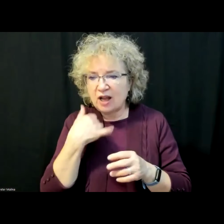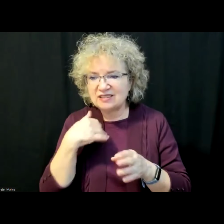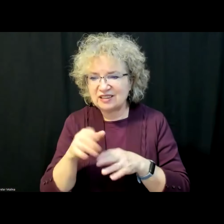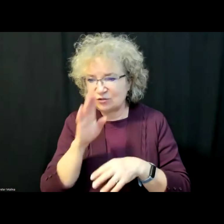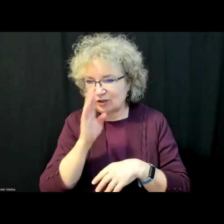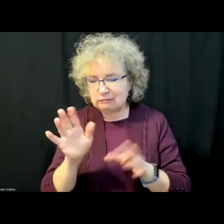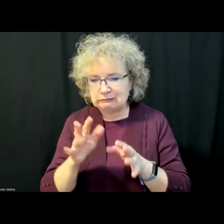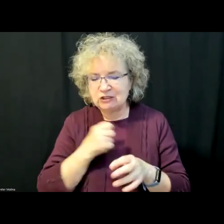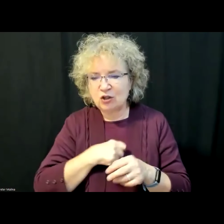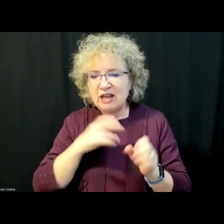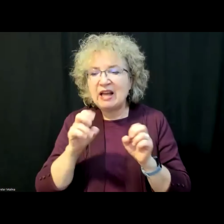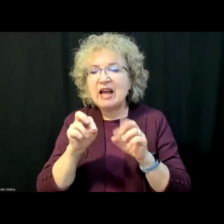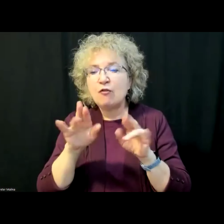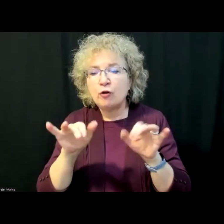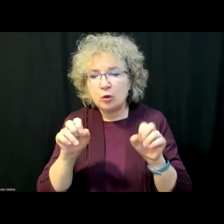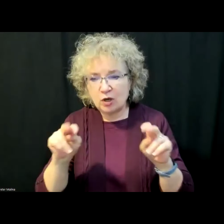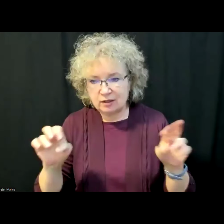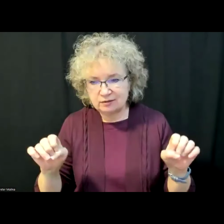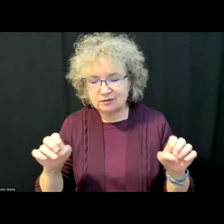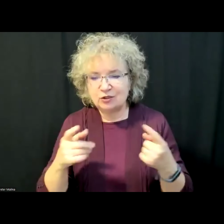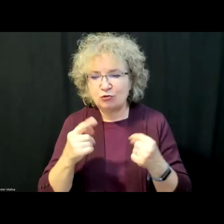everyone. Let's try this.